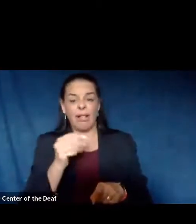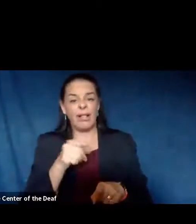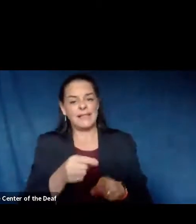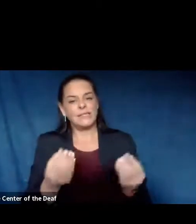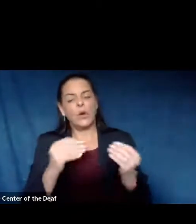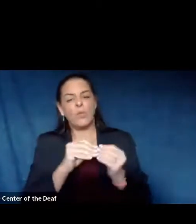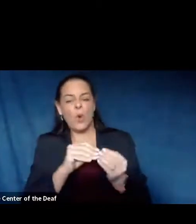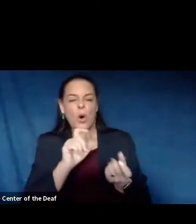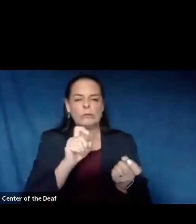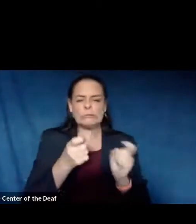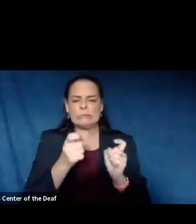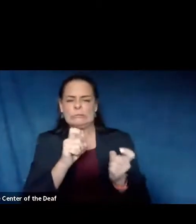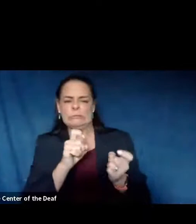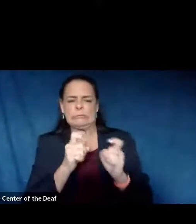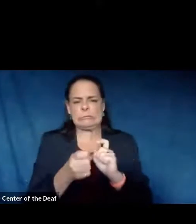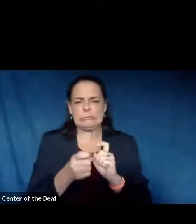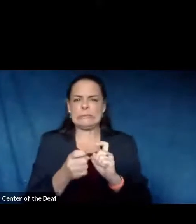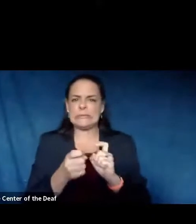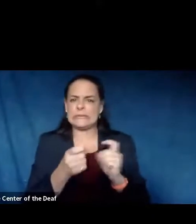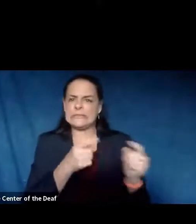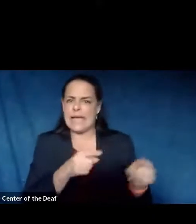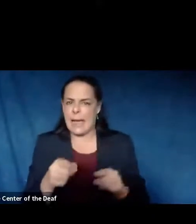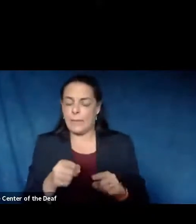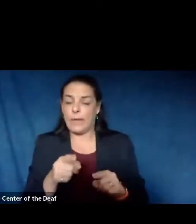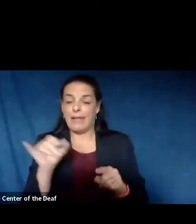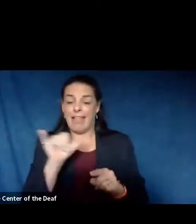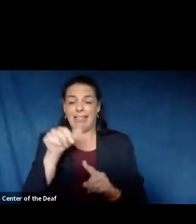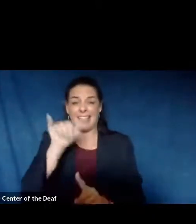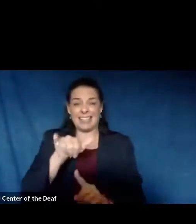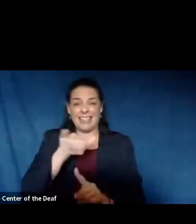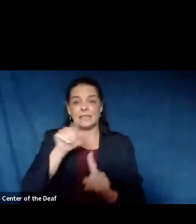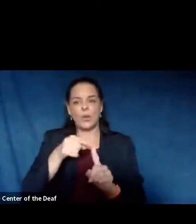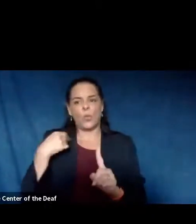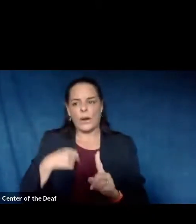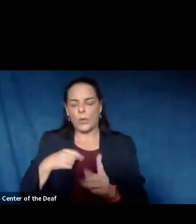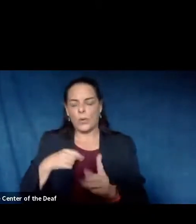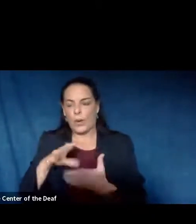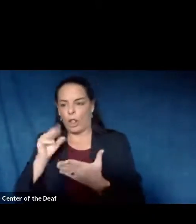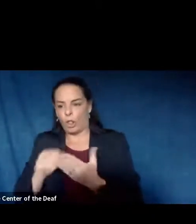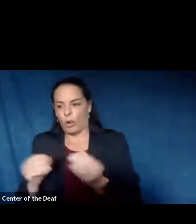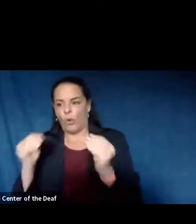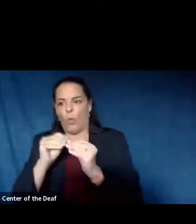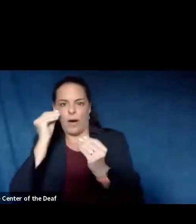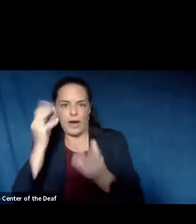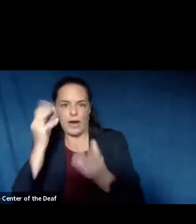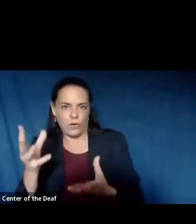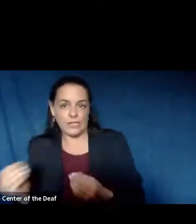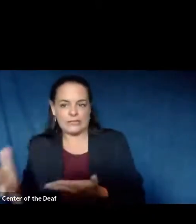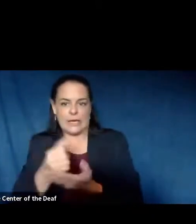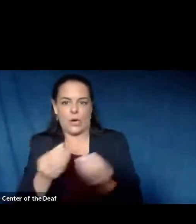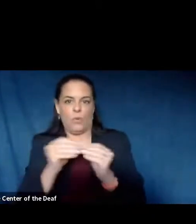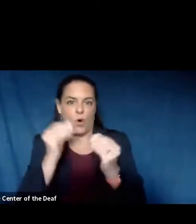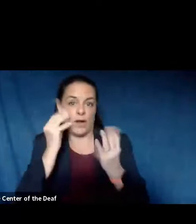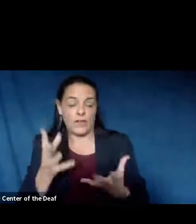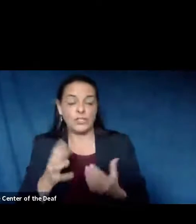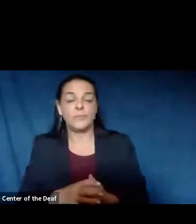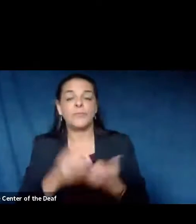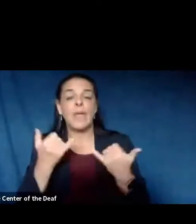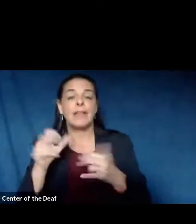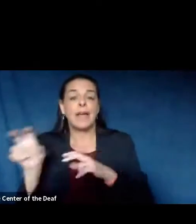having to make adjustments like these as more information is gathered and learned. And now we'll transition to the